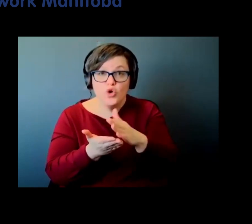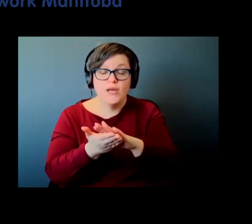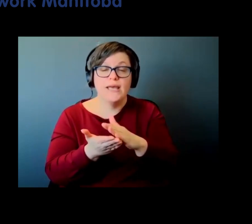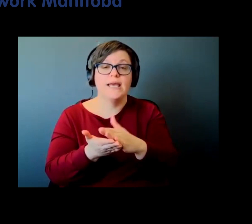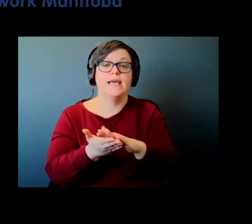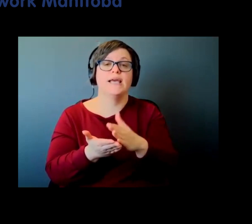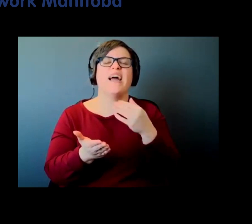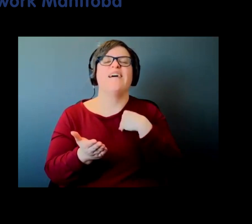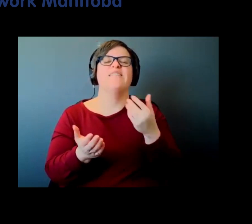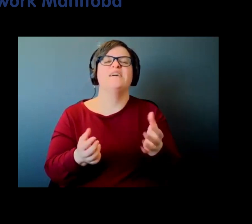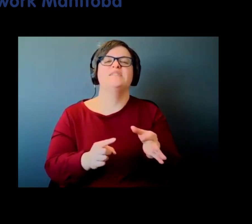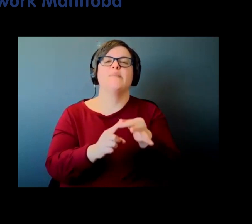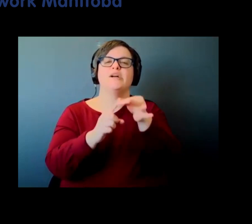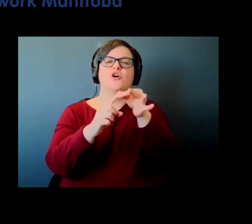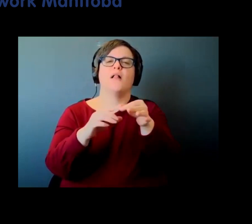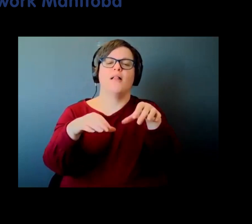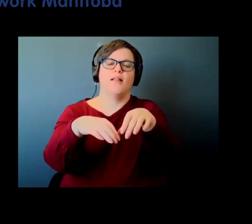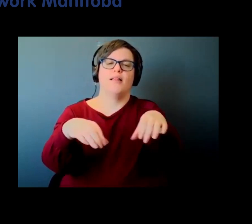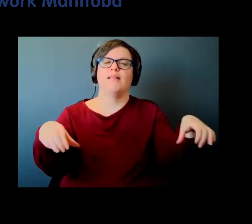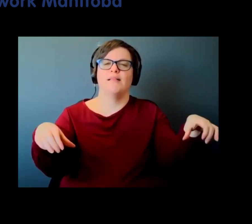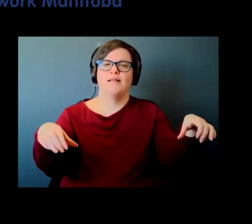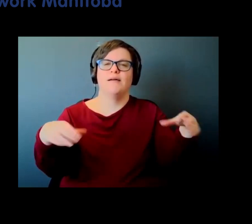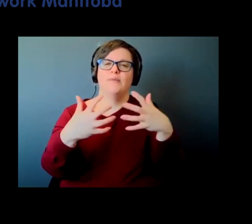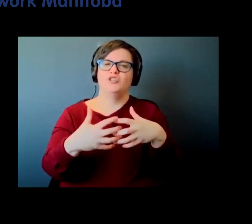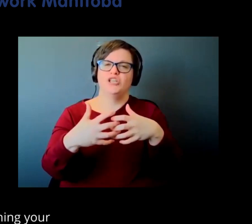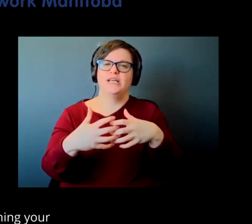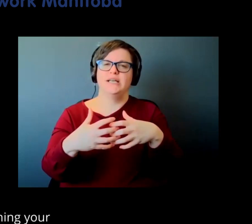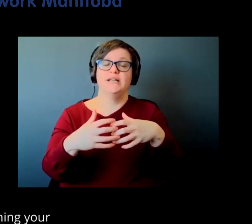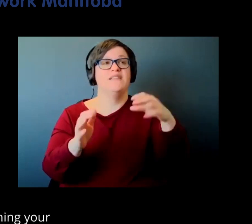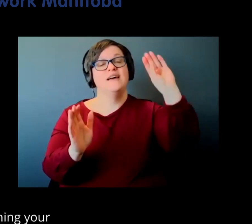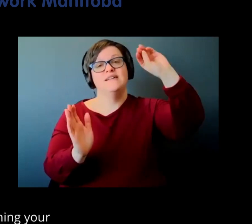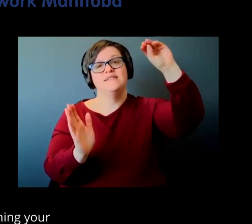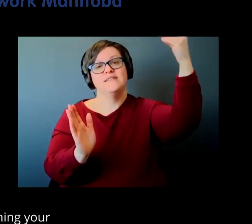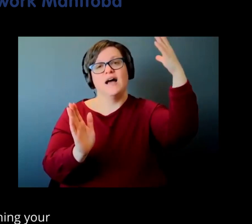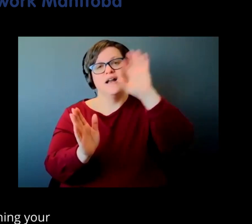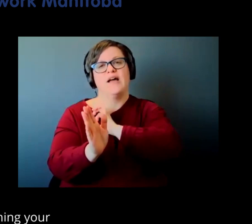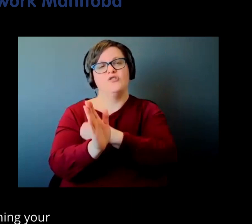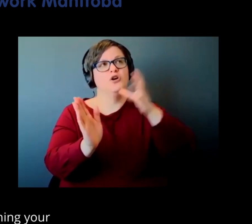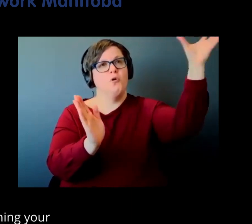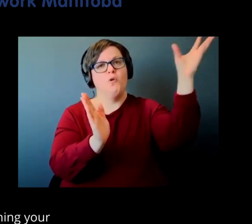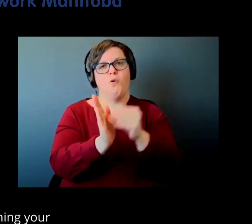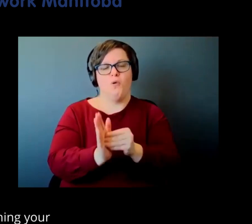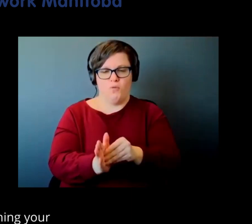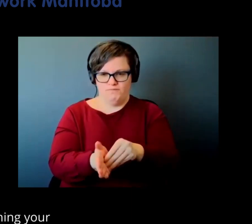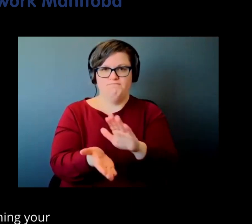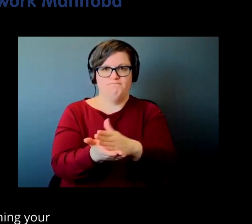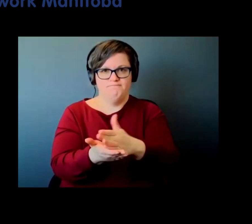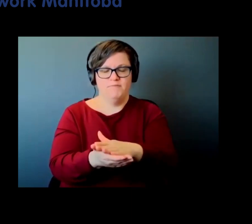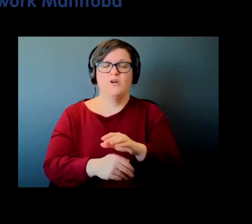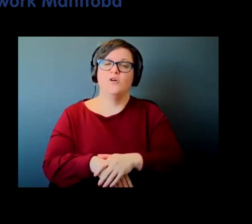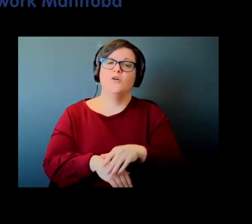special solar panel machine things. You're washing your clothes with